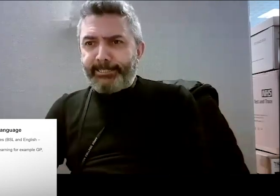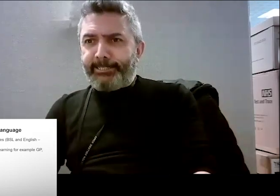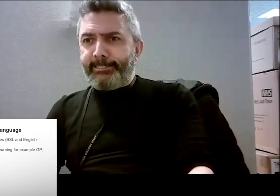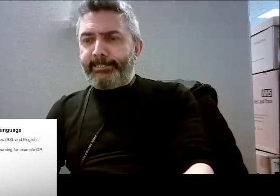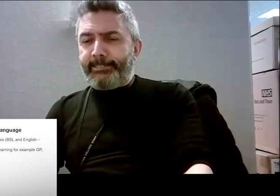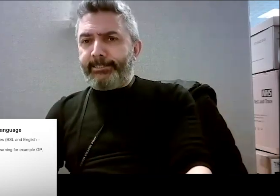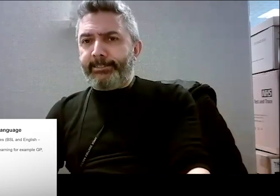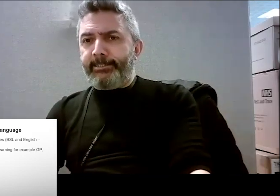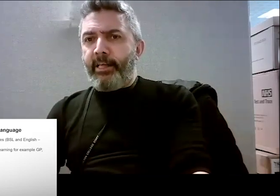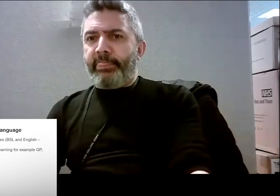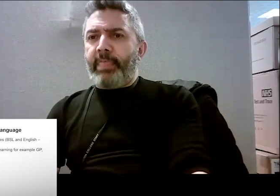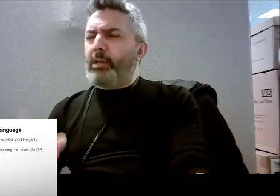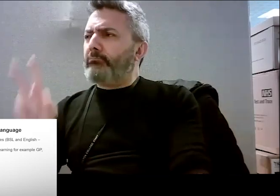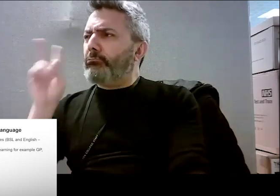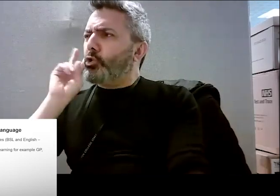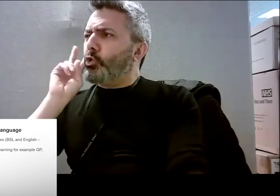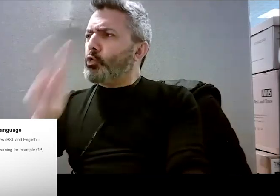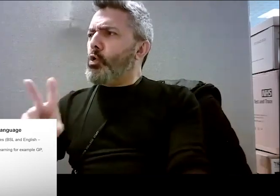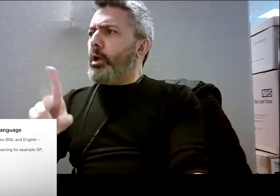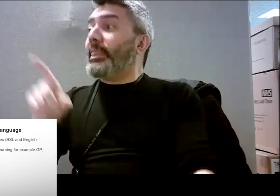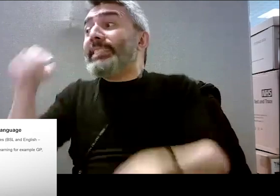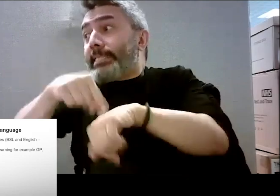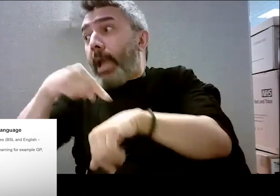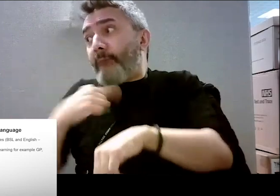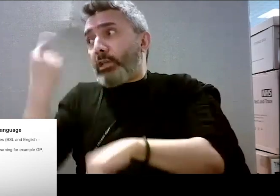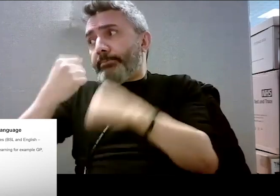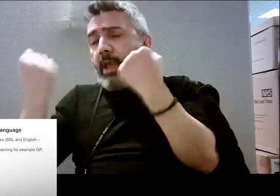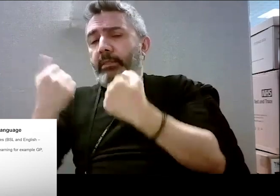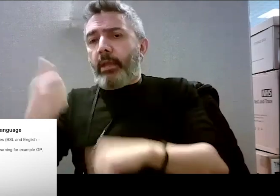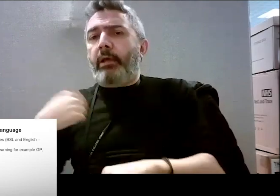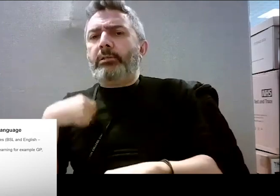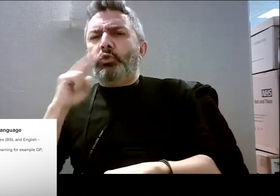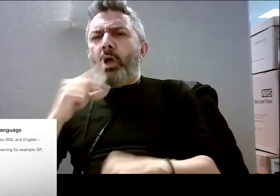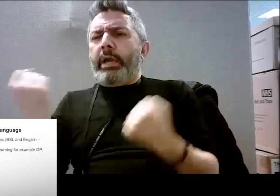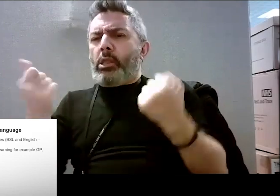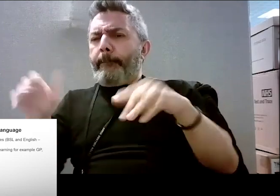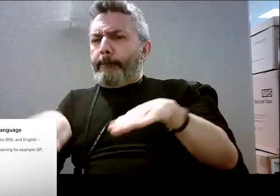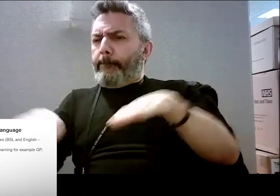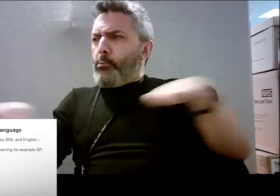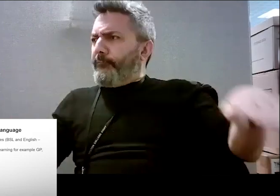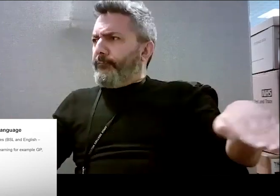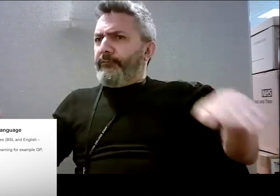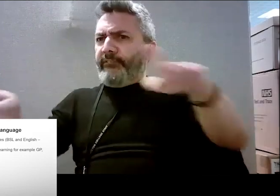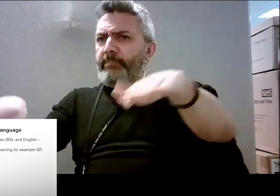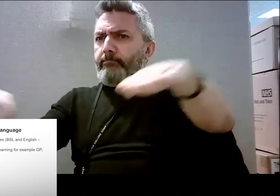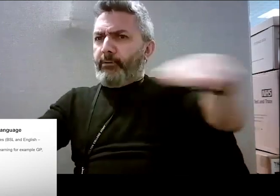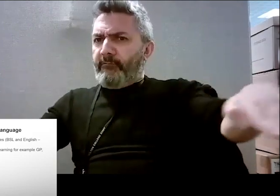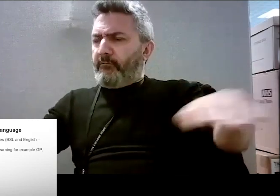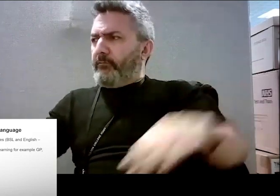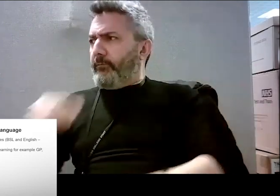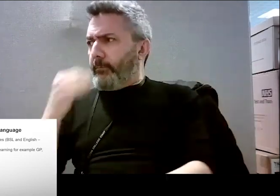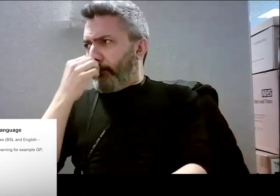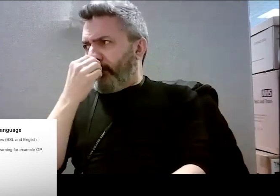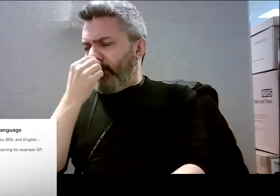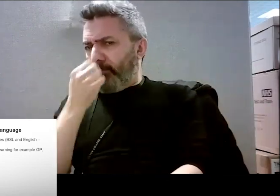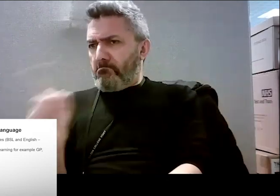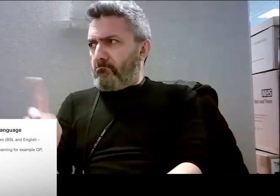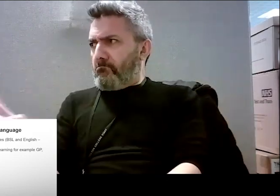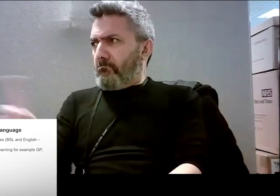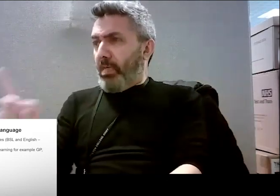I was having a drive. It was really sunny. It was a lovely day. So, new driver, and I saw these cars moving away at the traffic